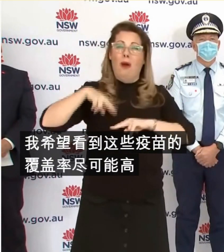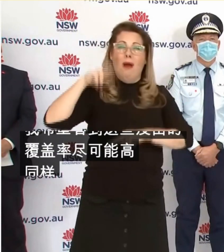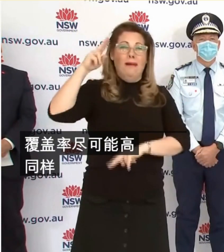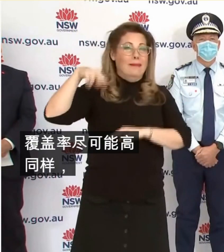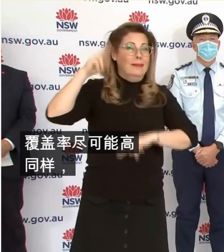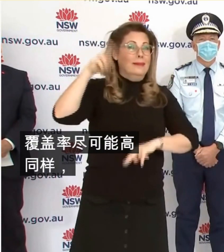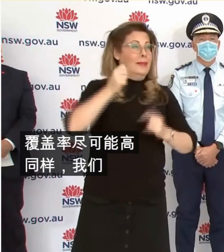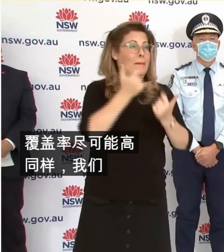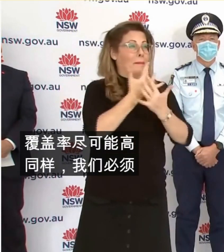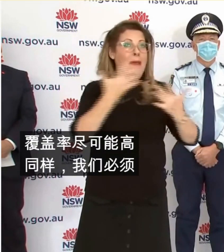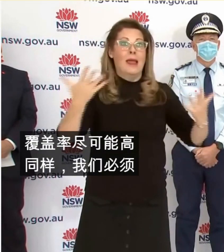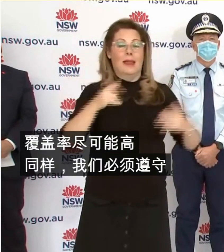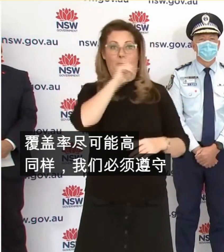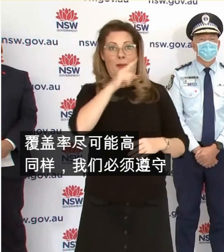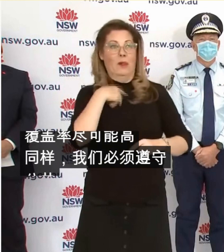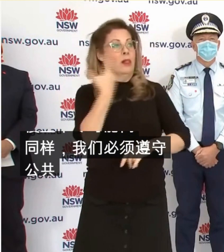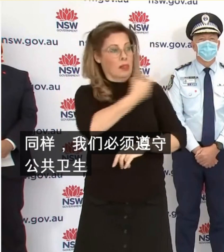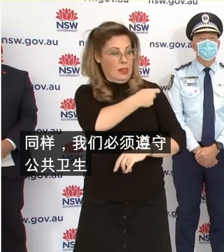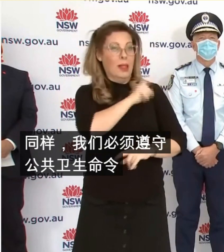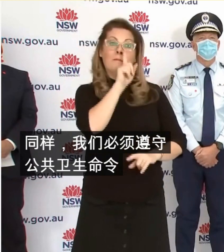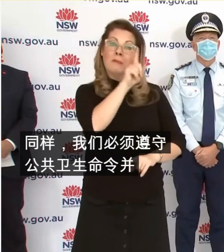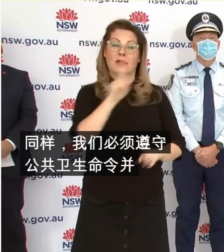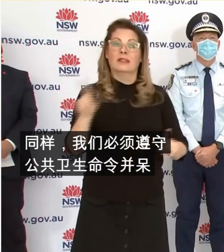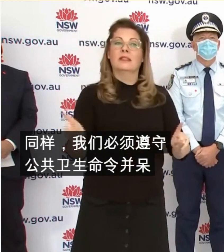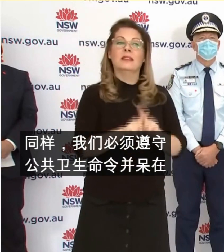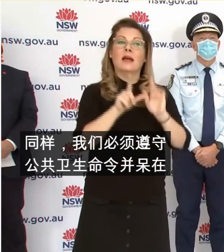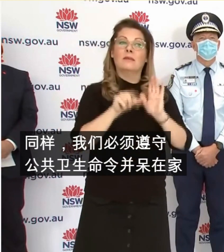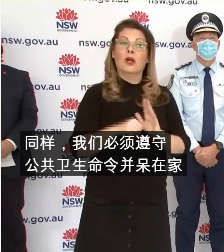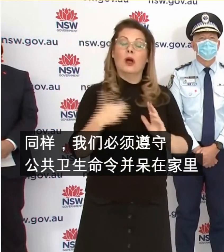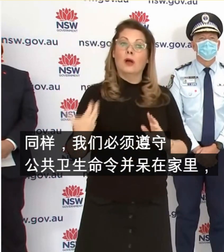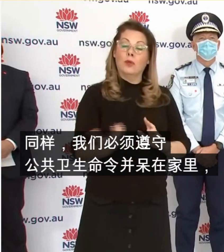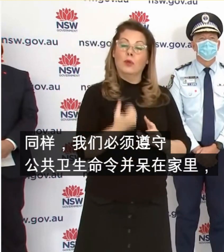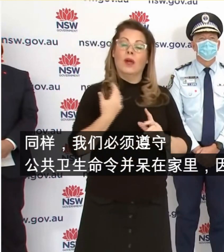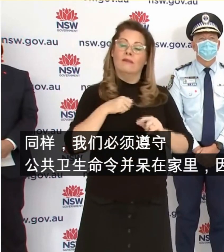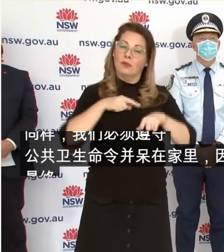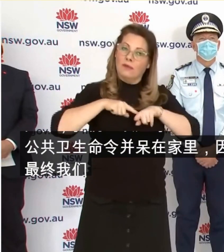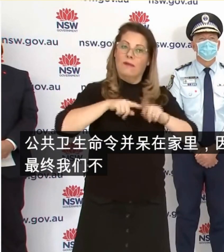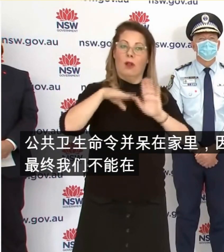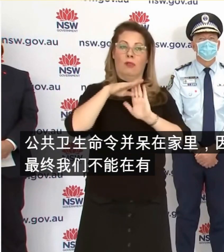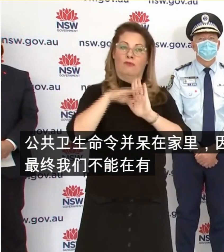possible. But similarly, we have to follow the public health orders and stay at